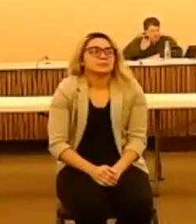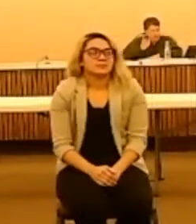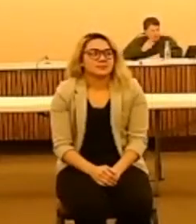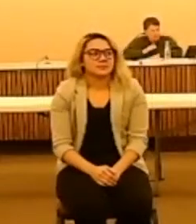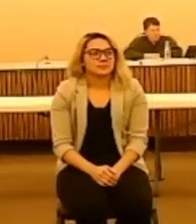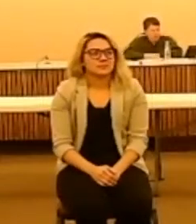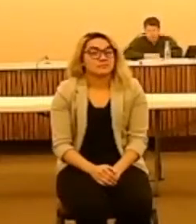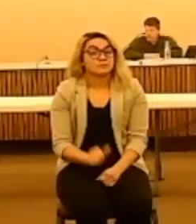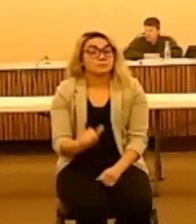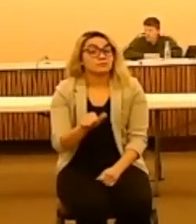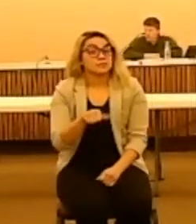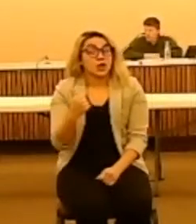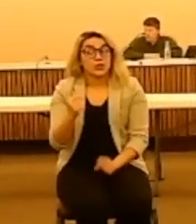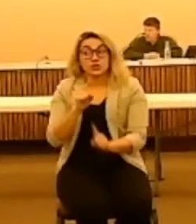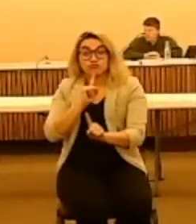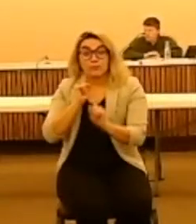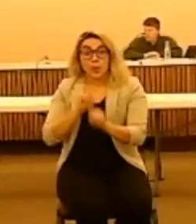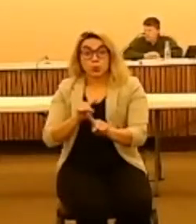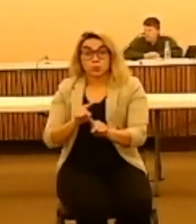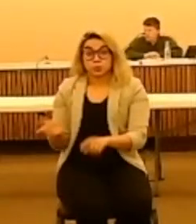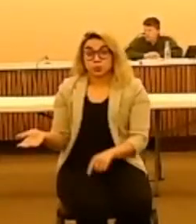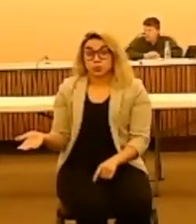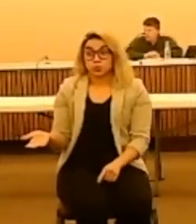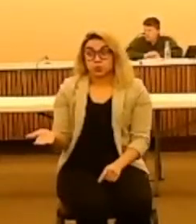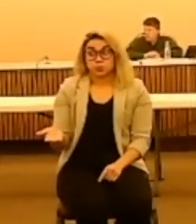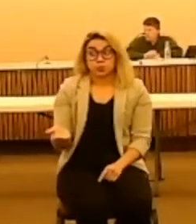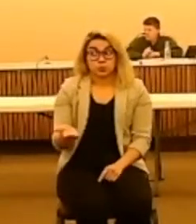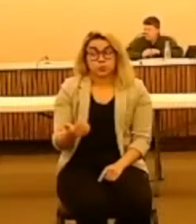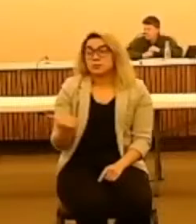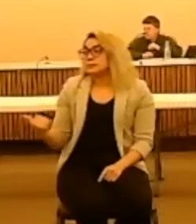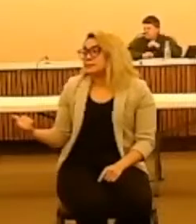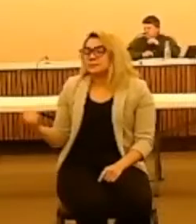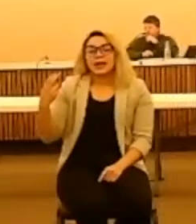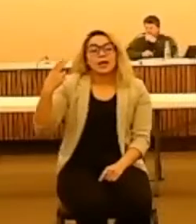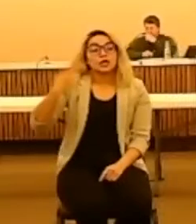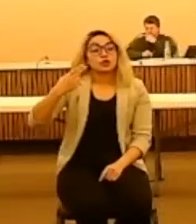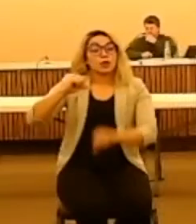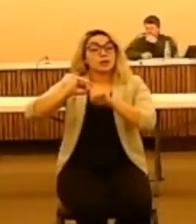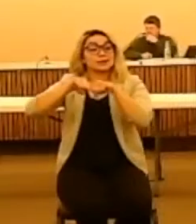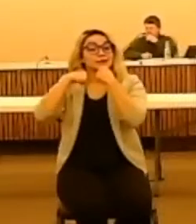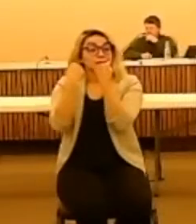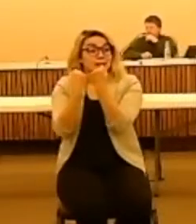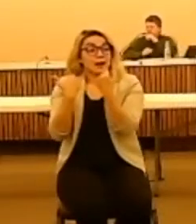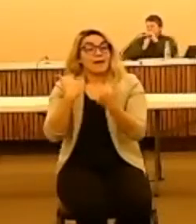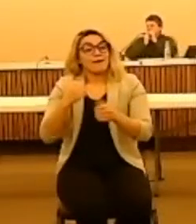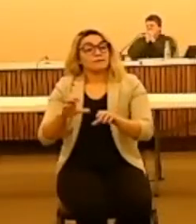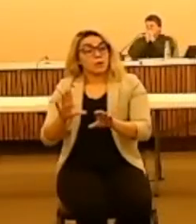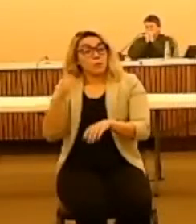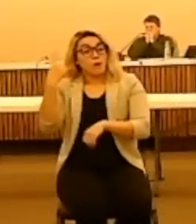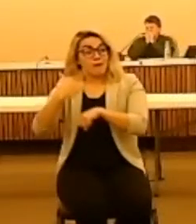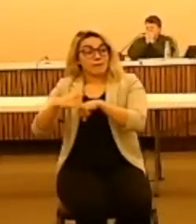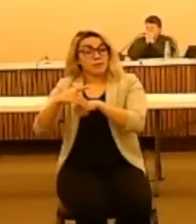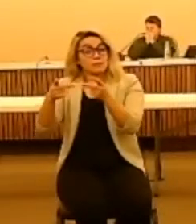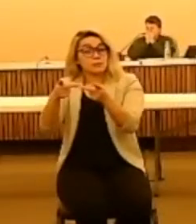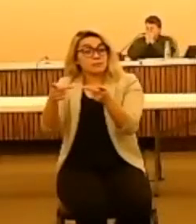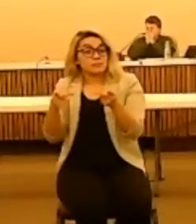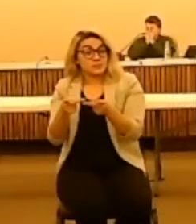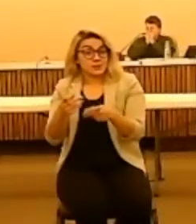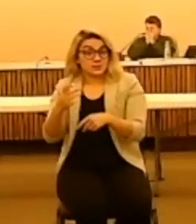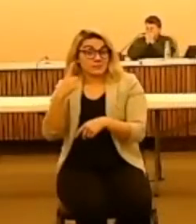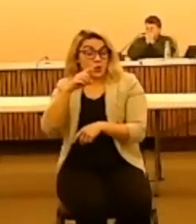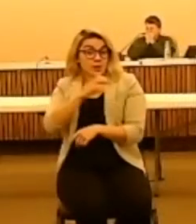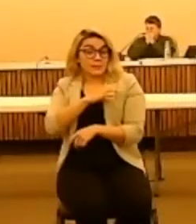So other reports? I can, Historical Society, there is an opening on the committee. You have to have